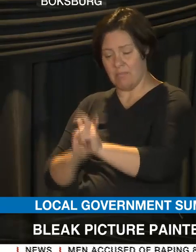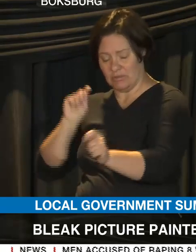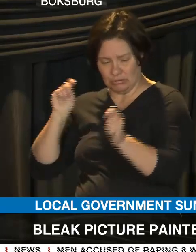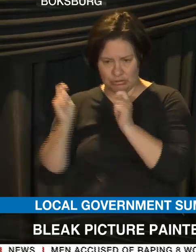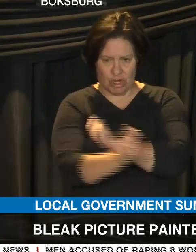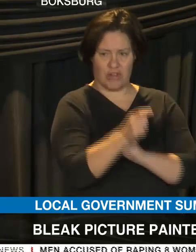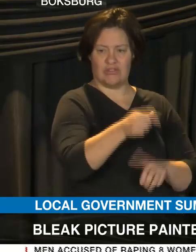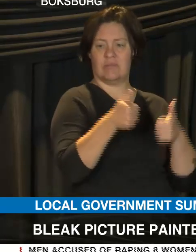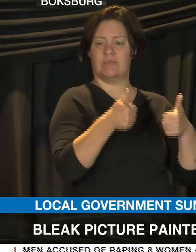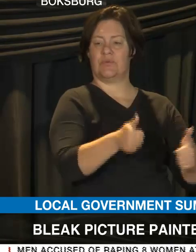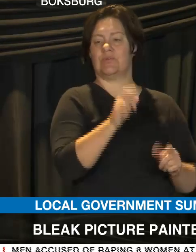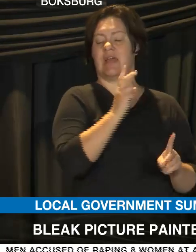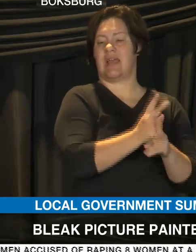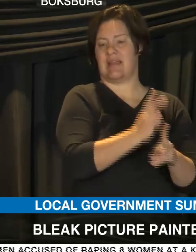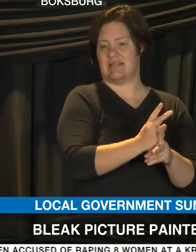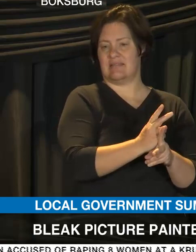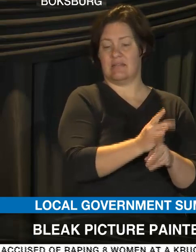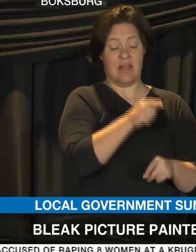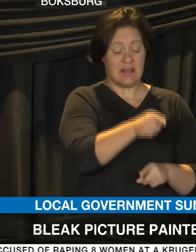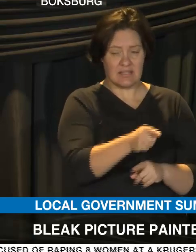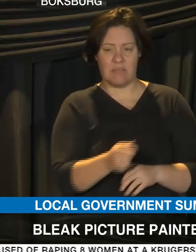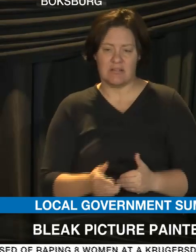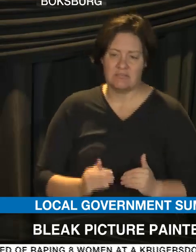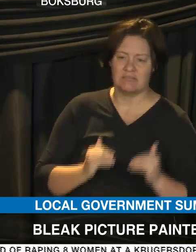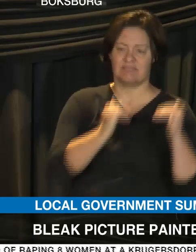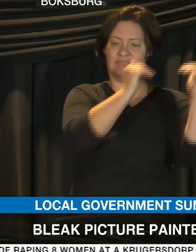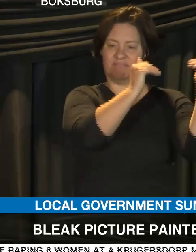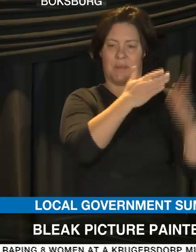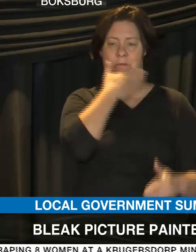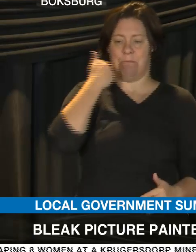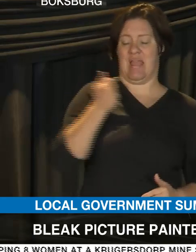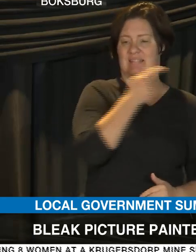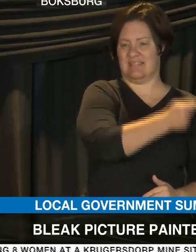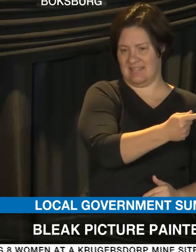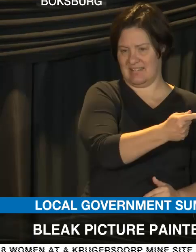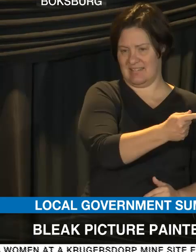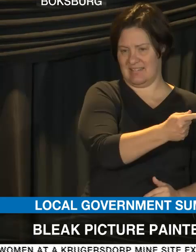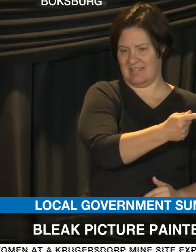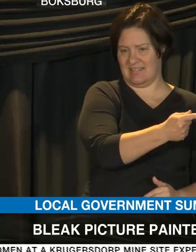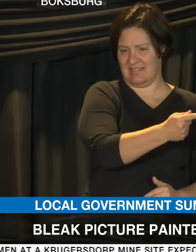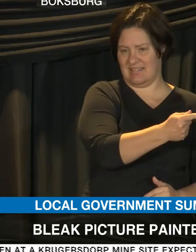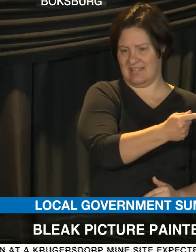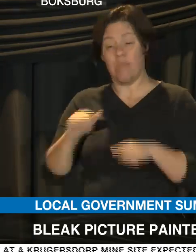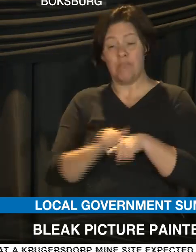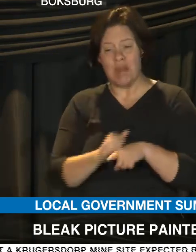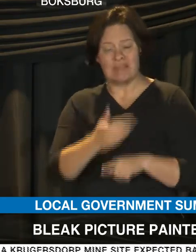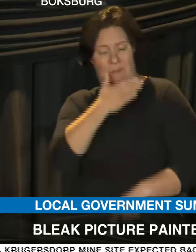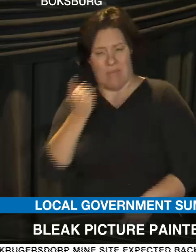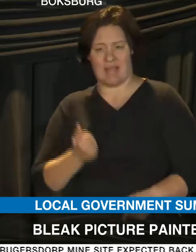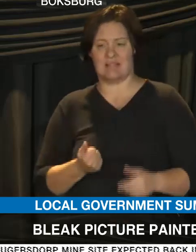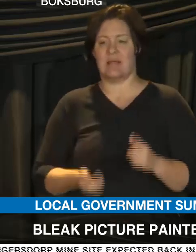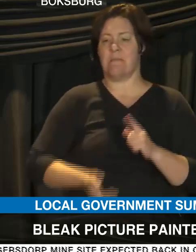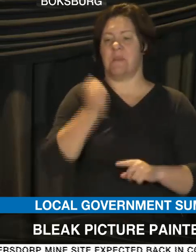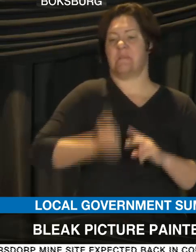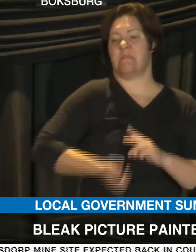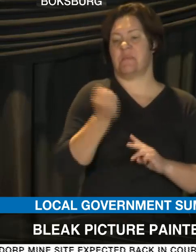that good that we must turn into best, so that we continuously have best practice.